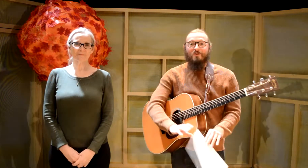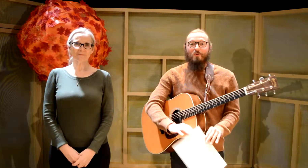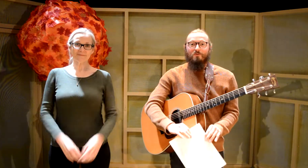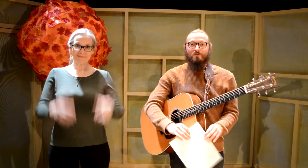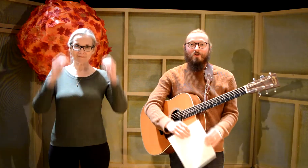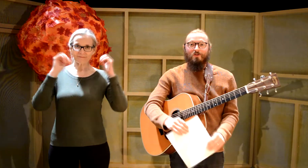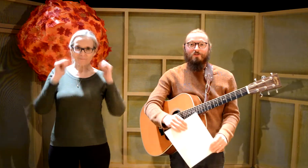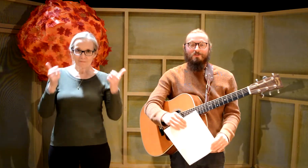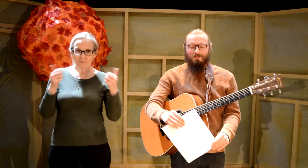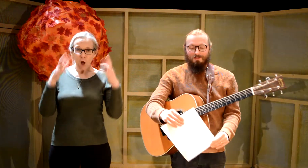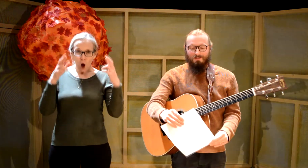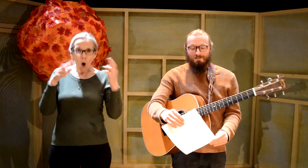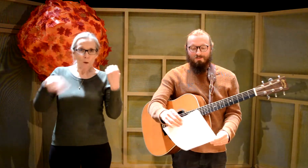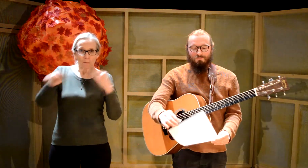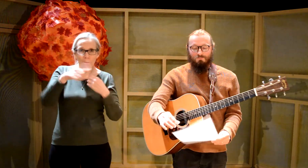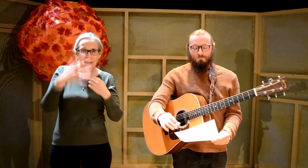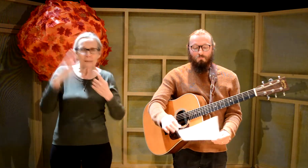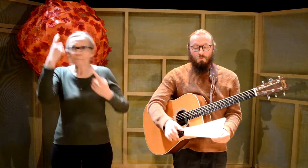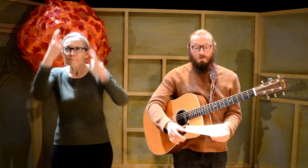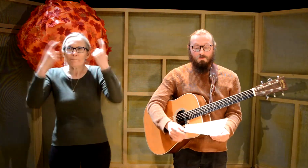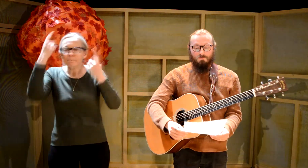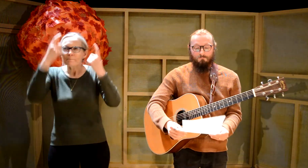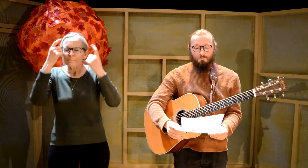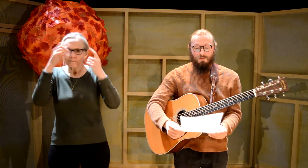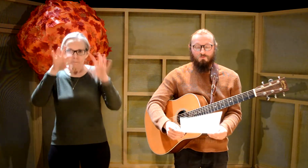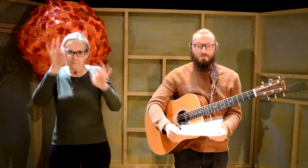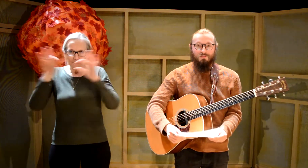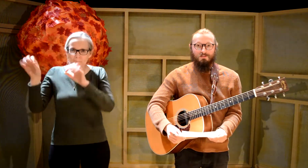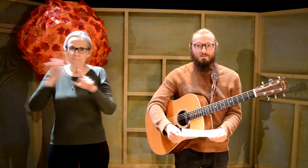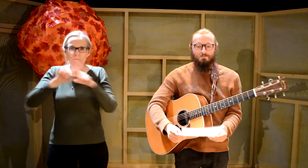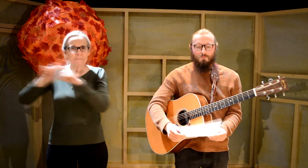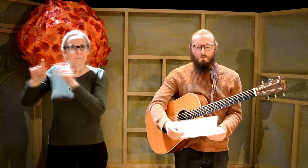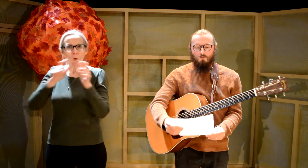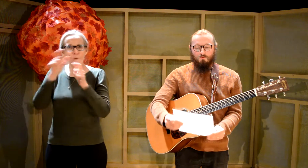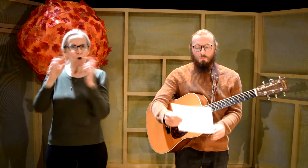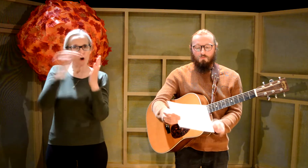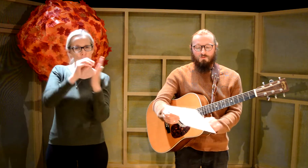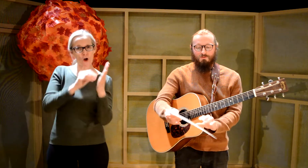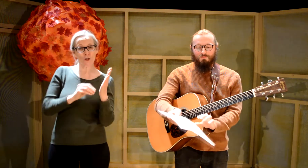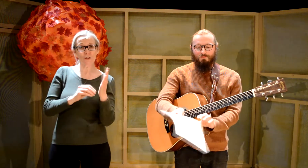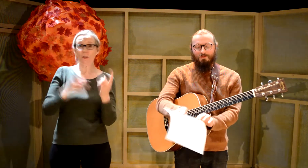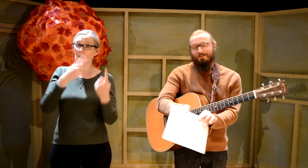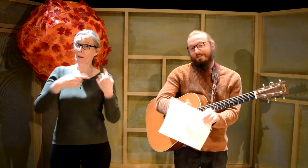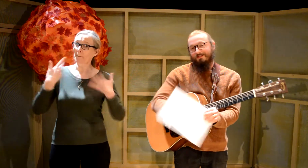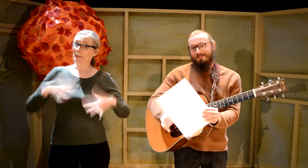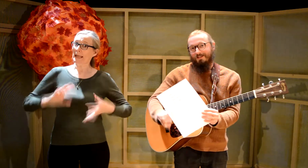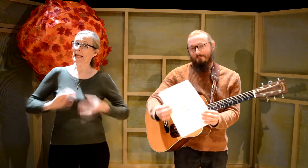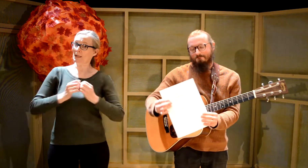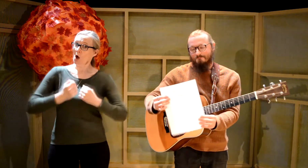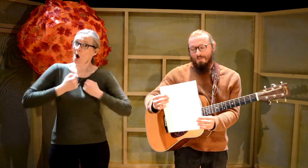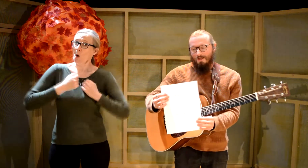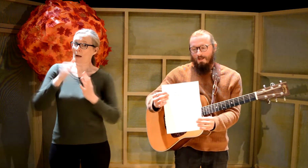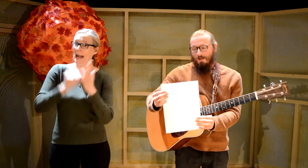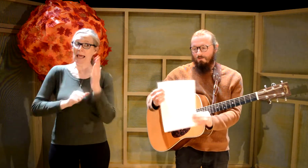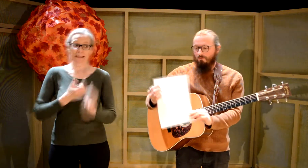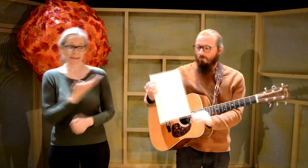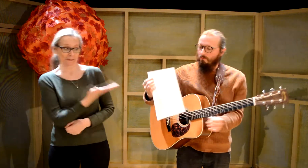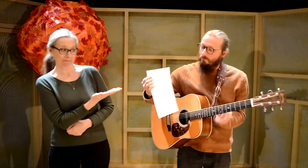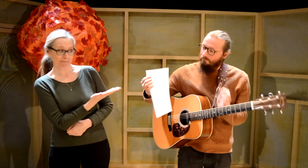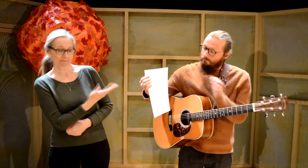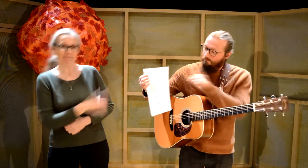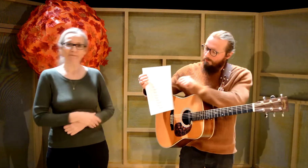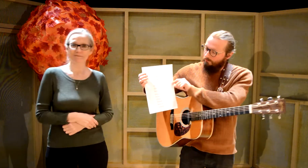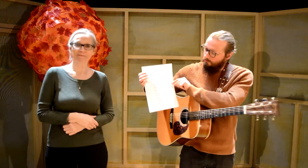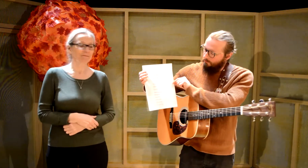Okay, so I hope you've got a list of words and some ideas. We've come up with a little list here.